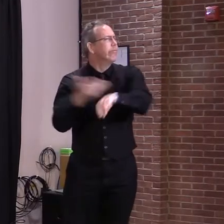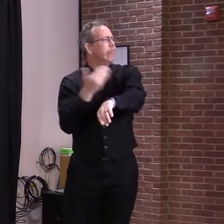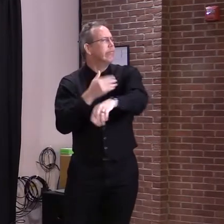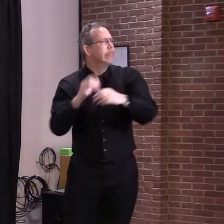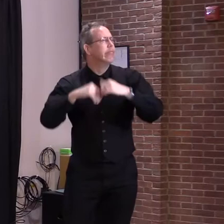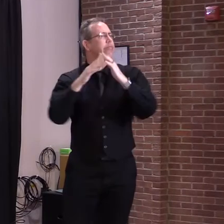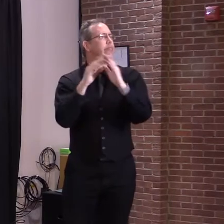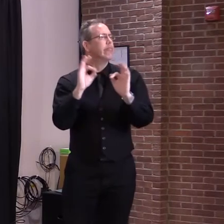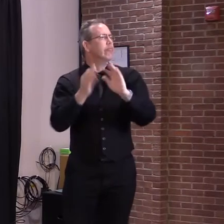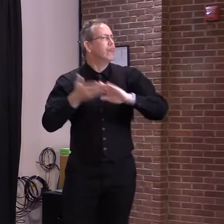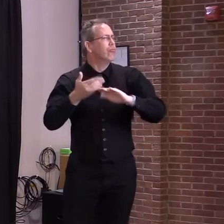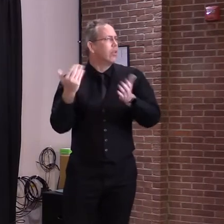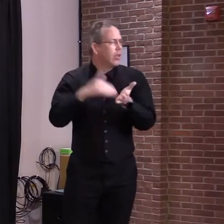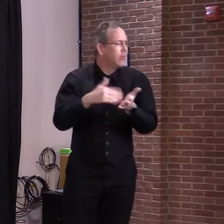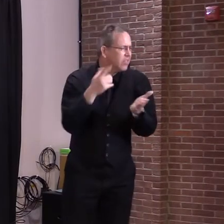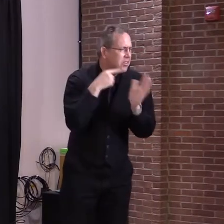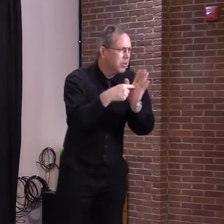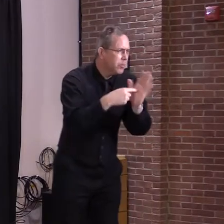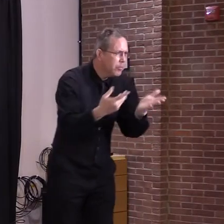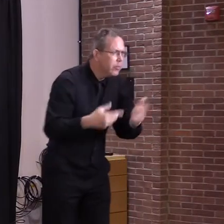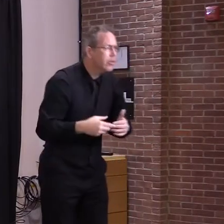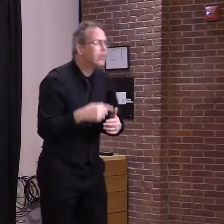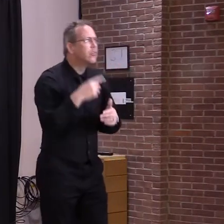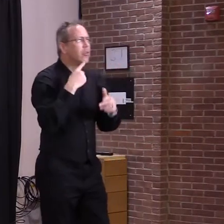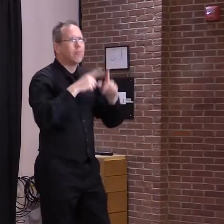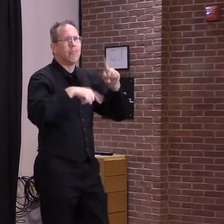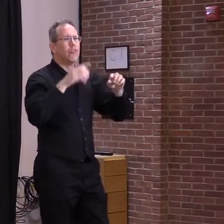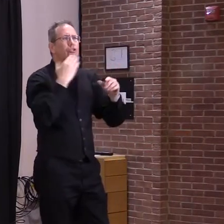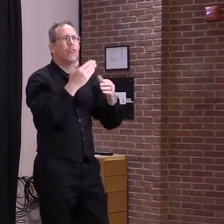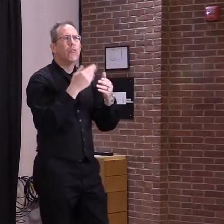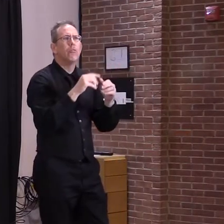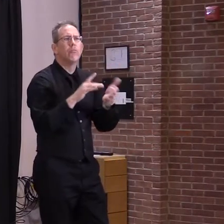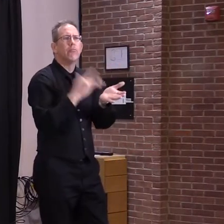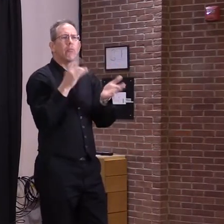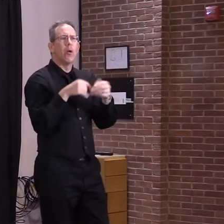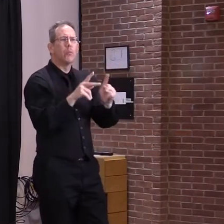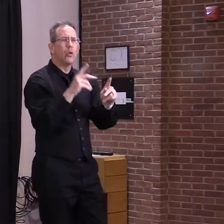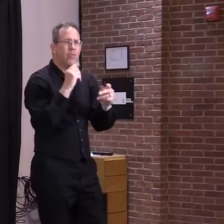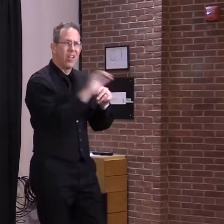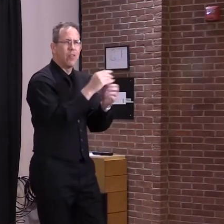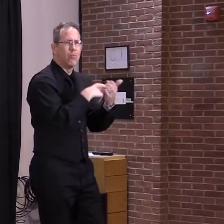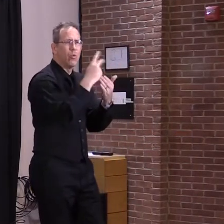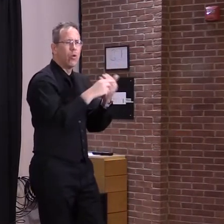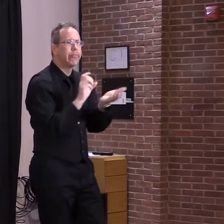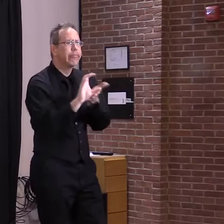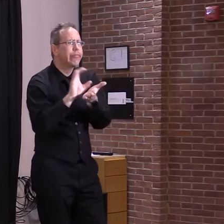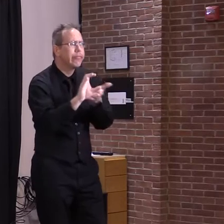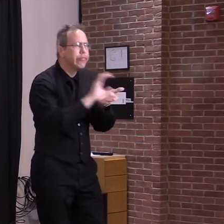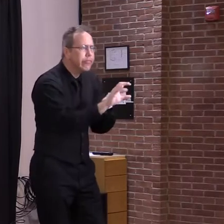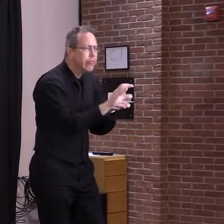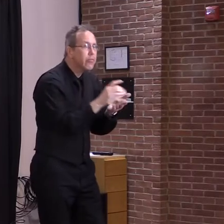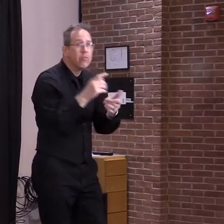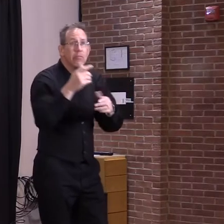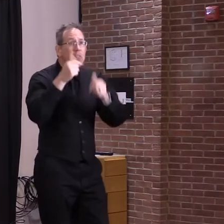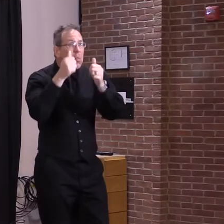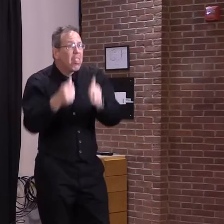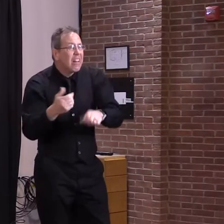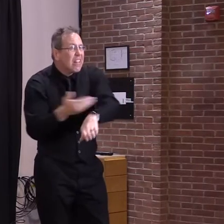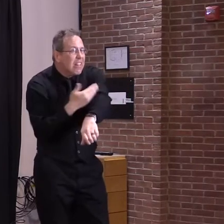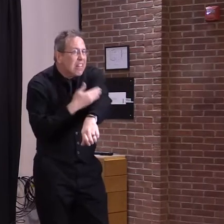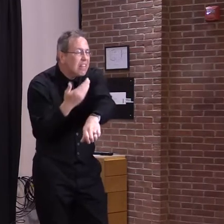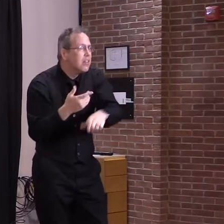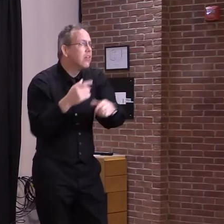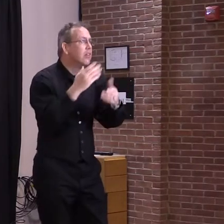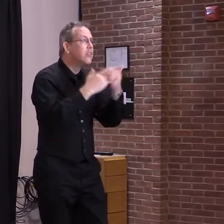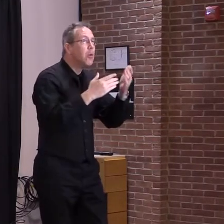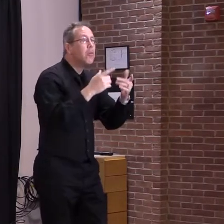different positive things. One being, you know, fixing up the structure enhances the value of the